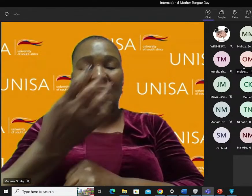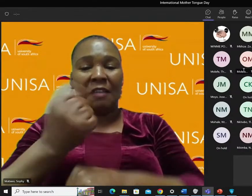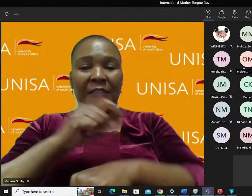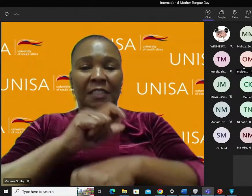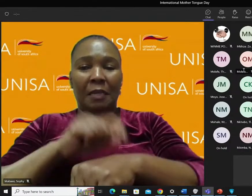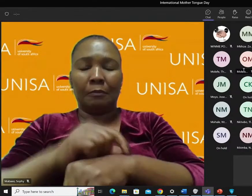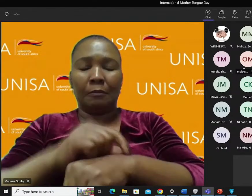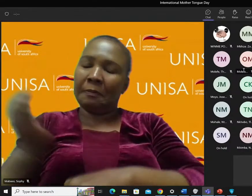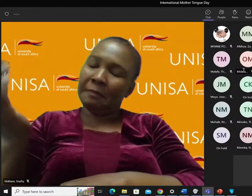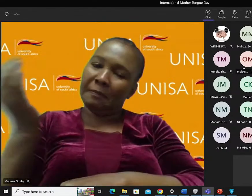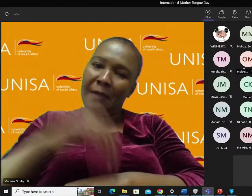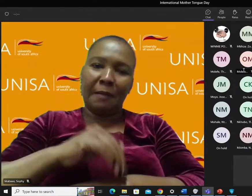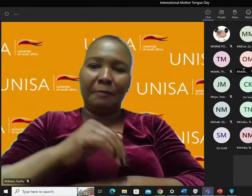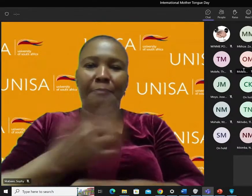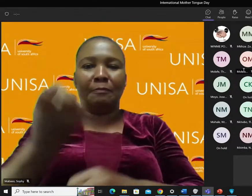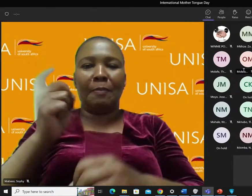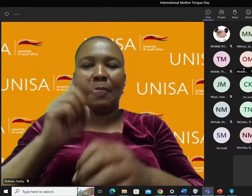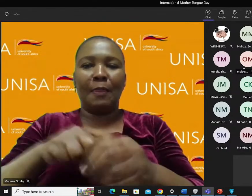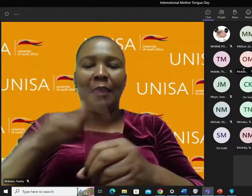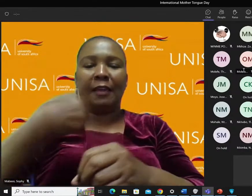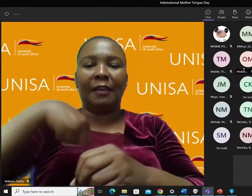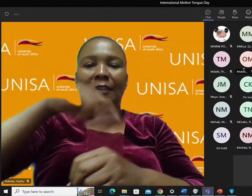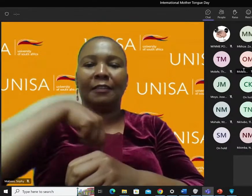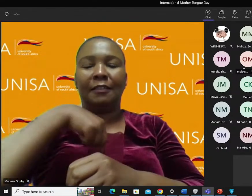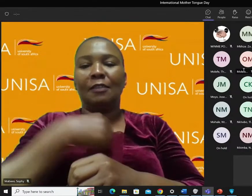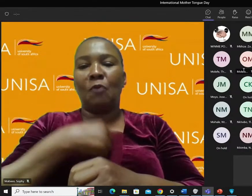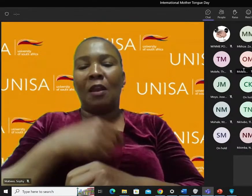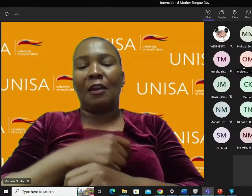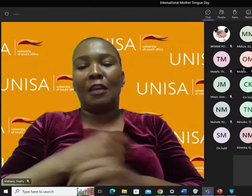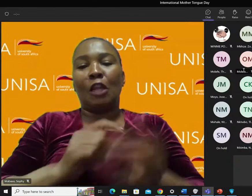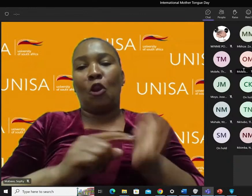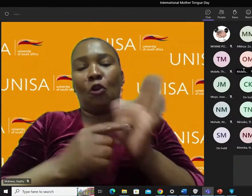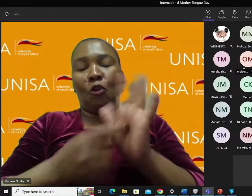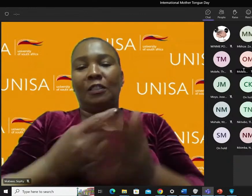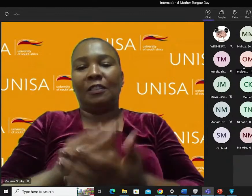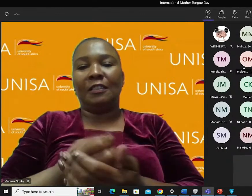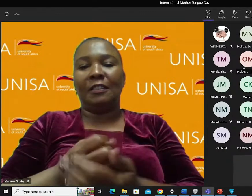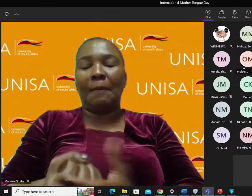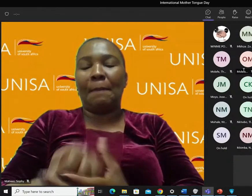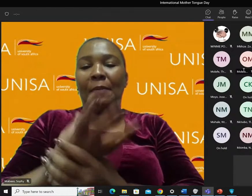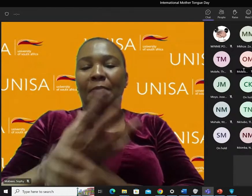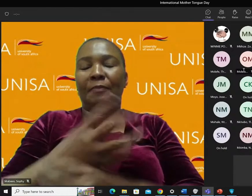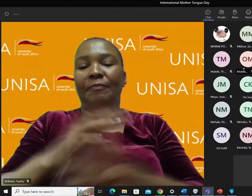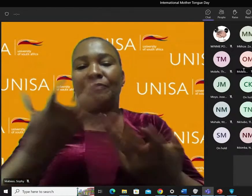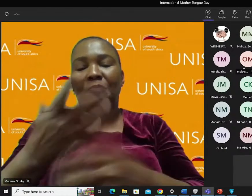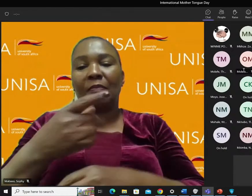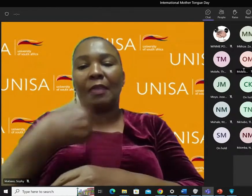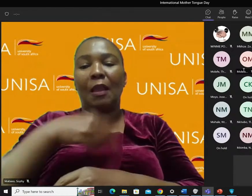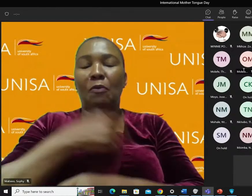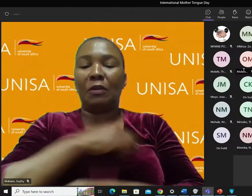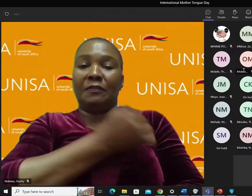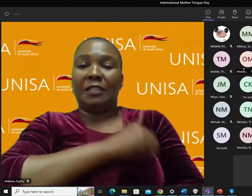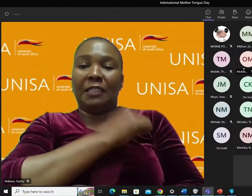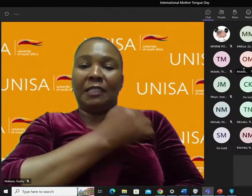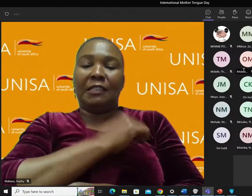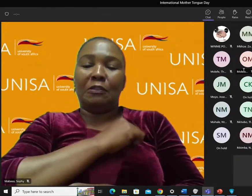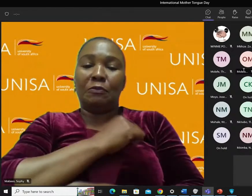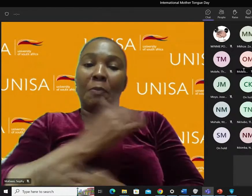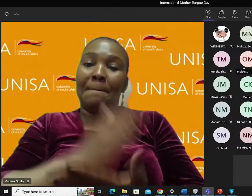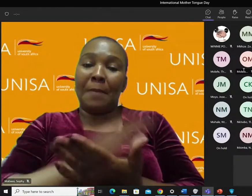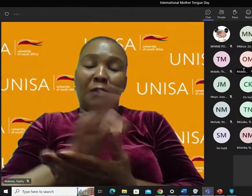come and join us when the launch happens. And also I was fortunate enough to be part of